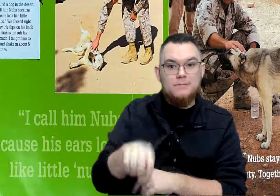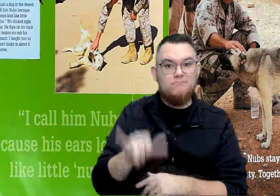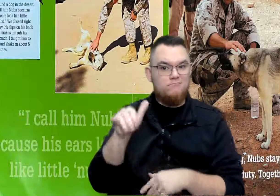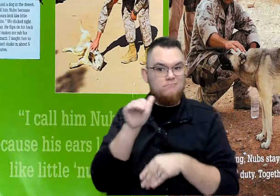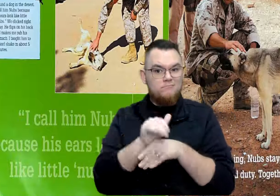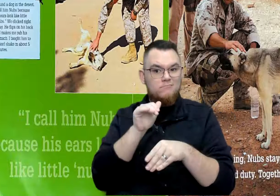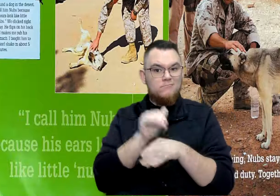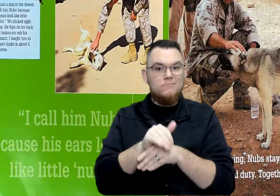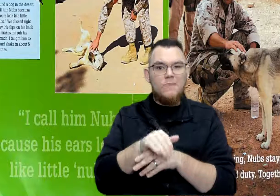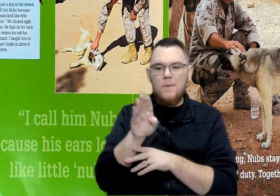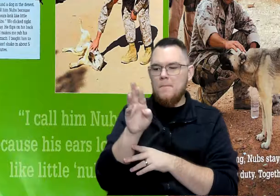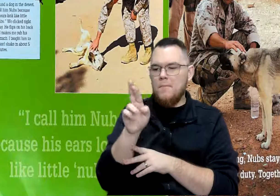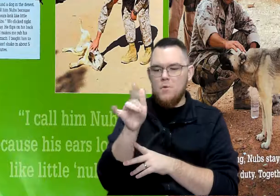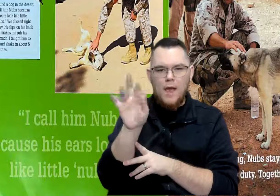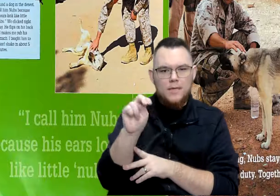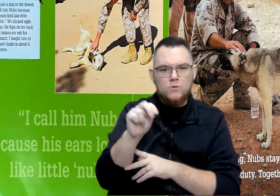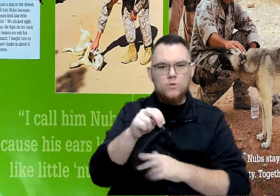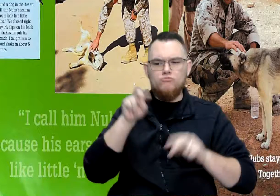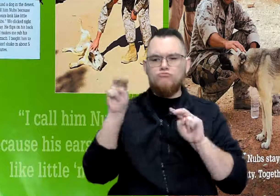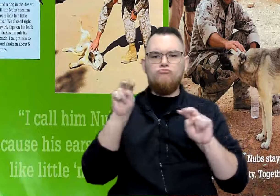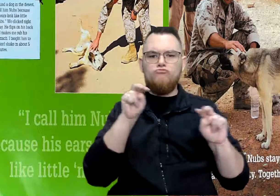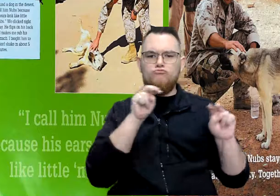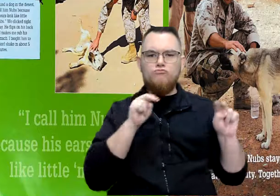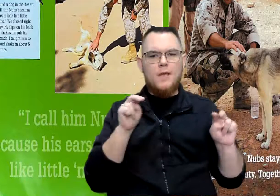duty. Together, they kept everyone safe.